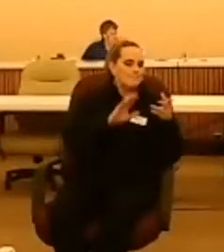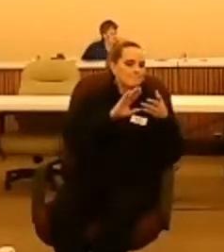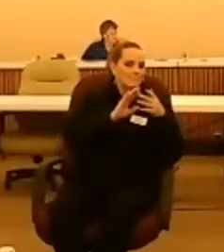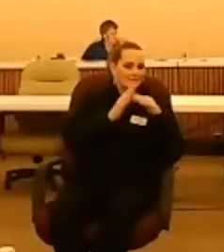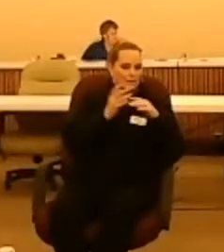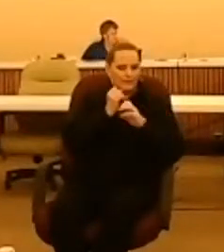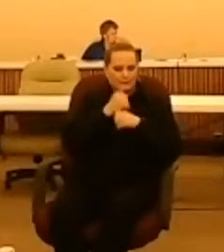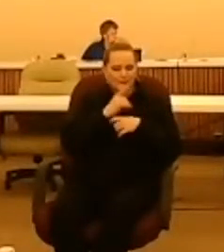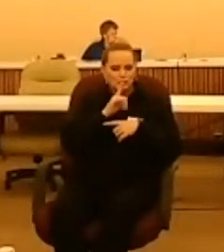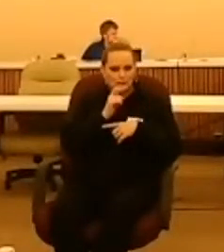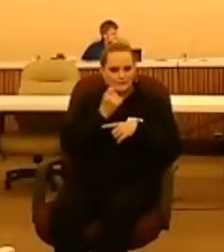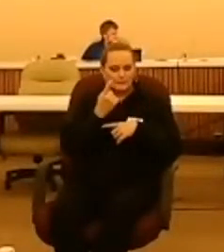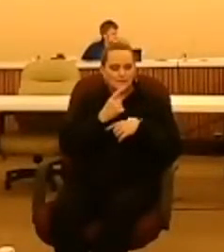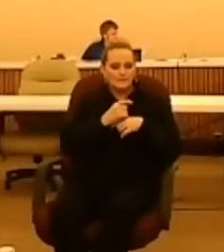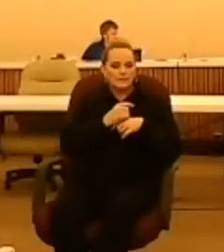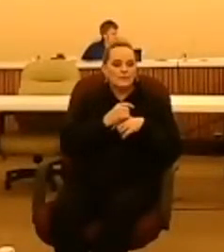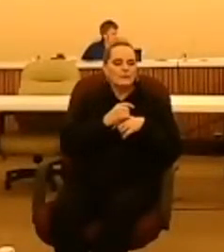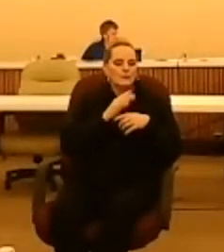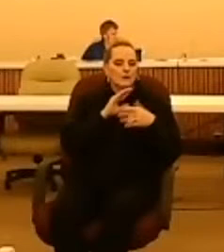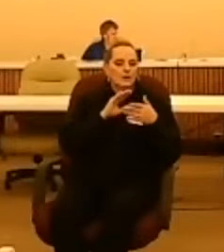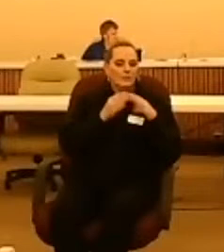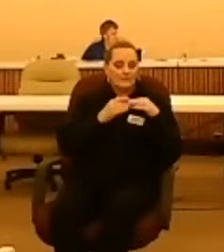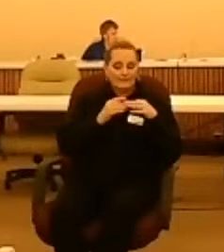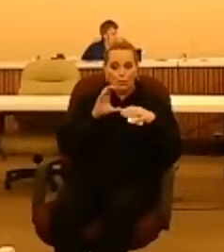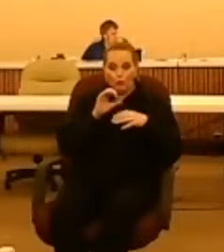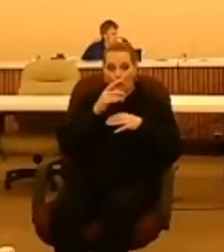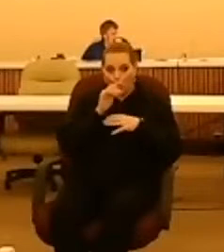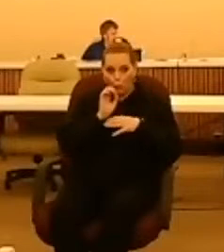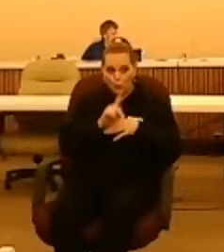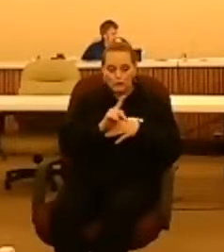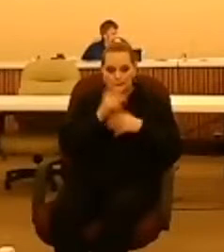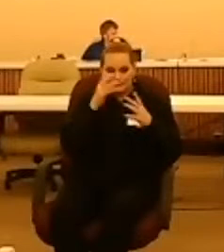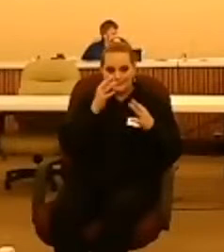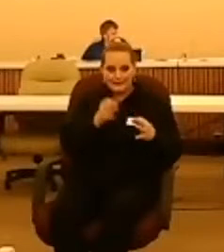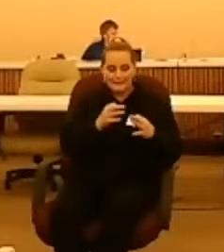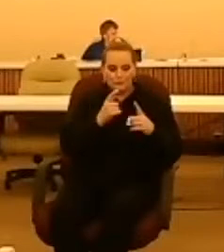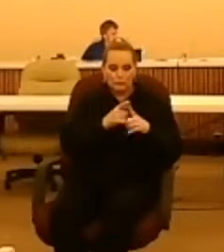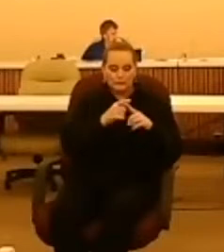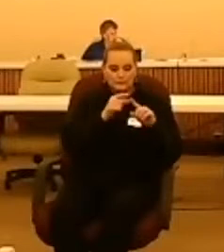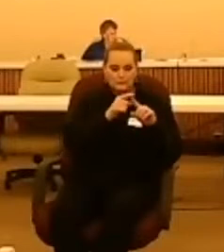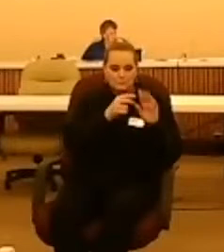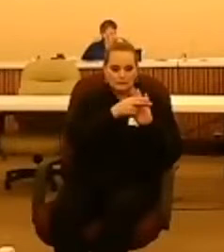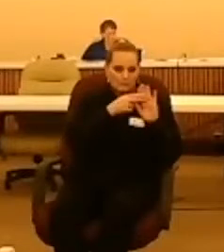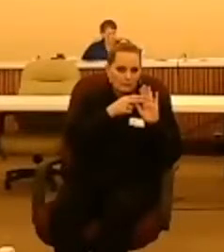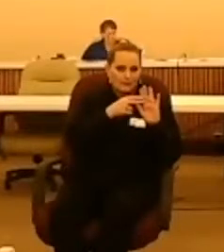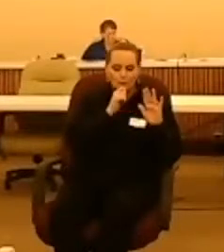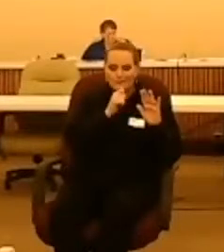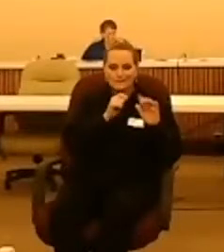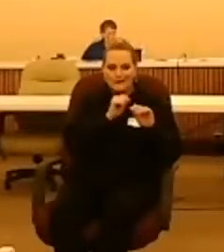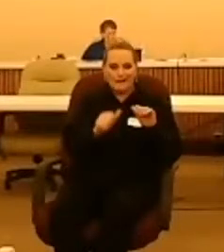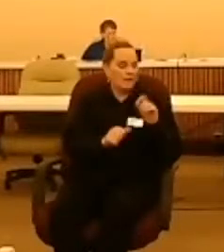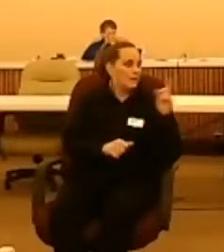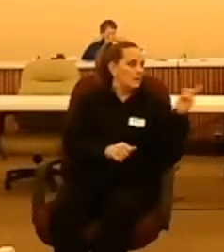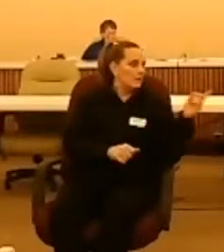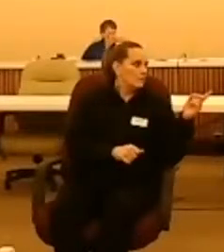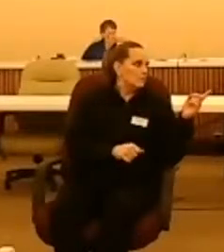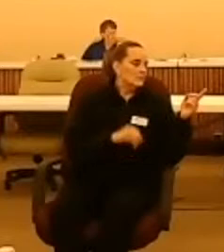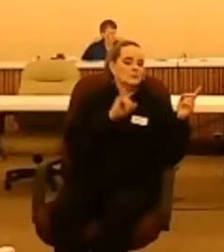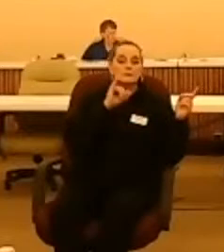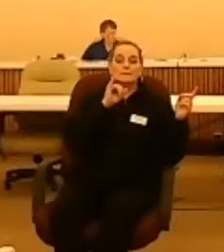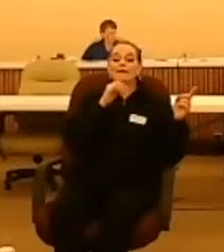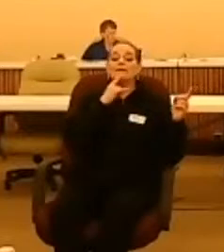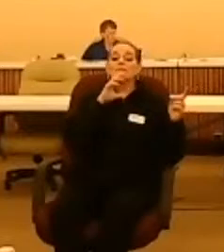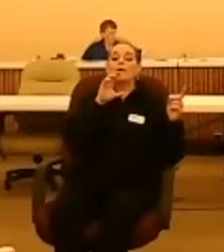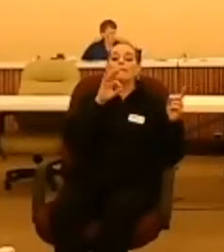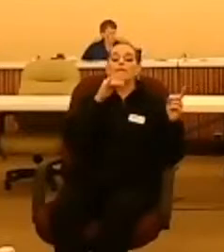want to make sure I got this right. The town board or the town clerk decides what's redacted and what's not? If it's a FOIL. Yes, if it's a FOIL.